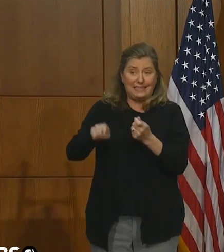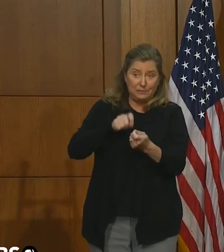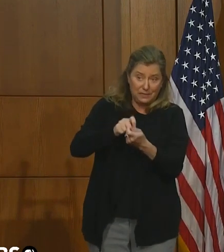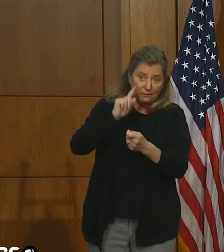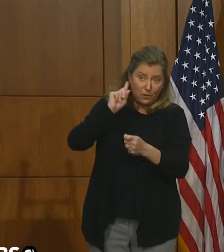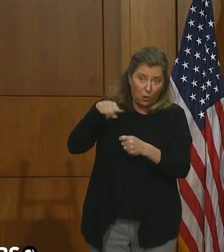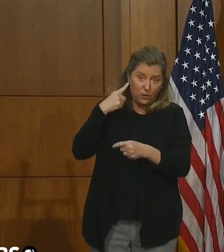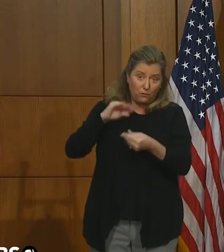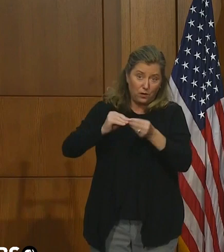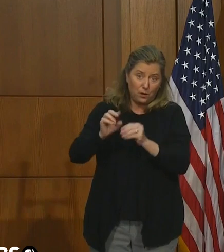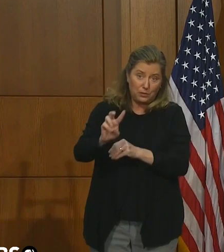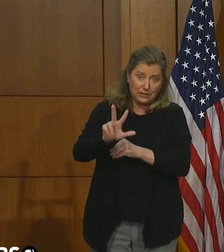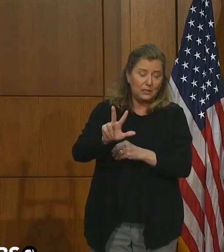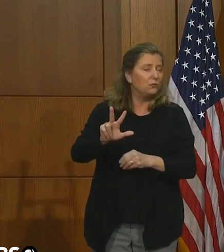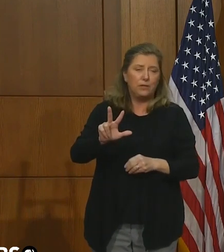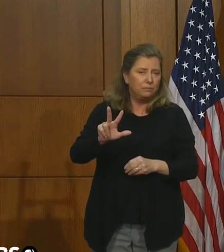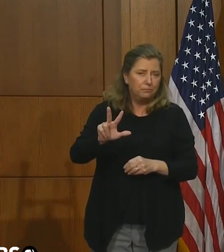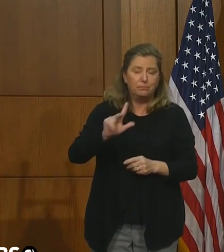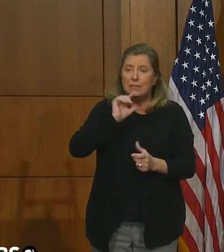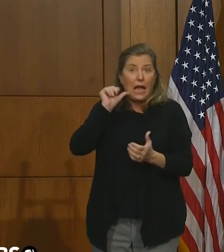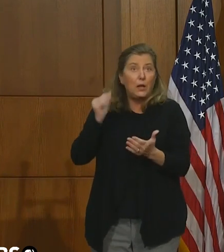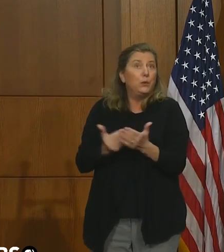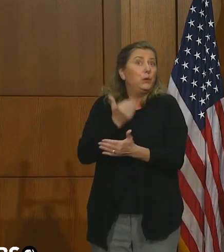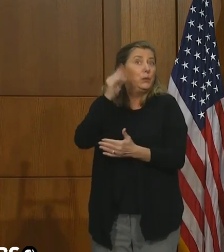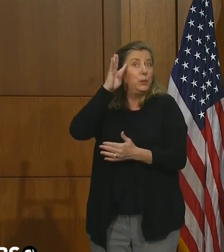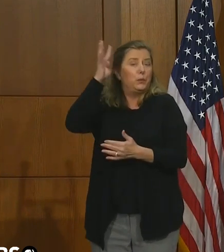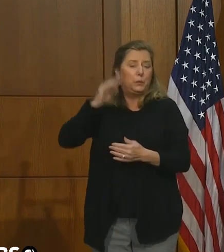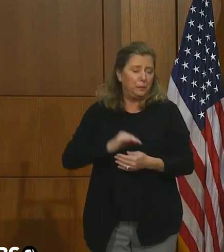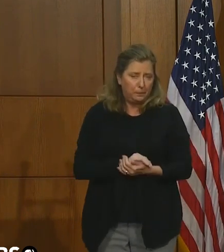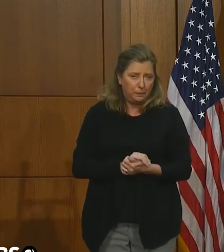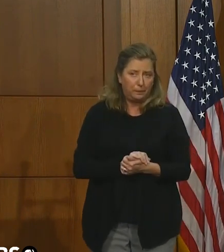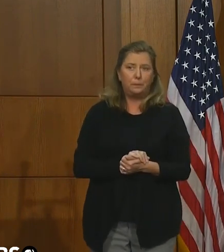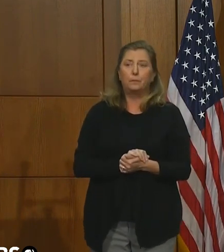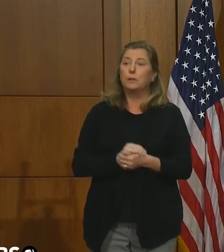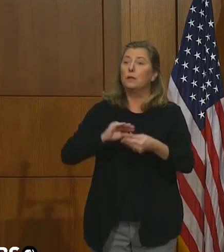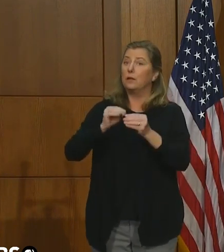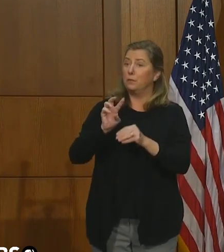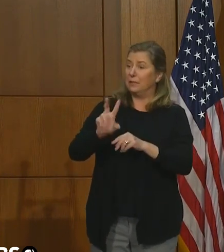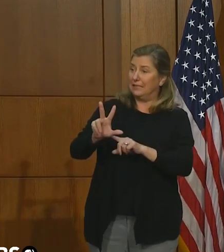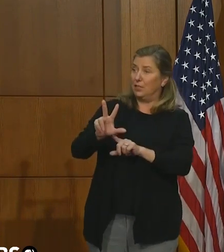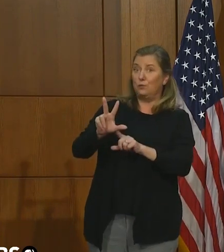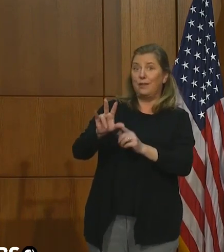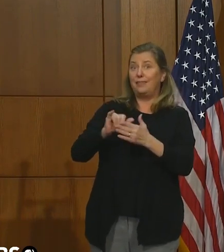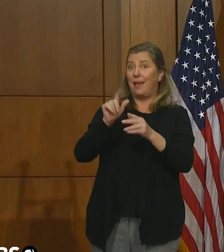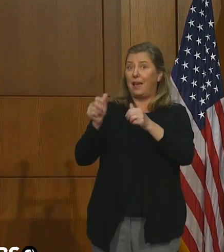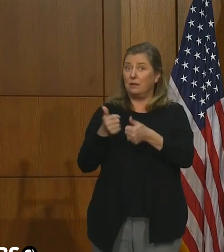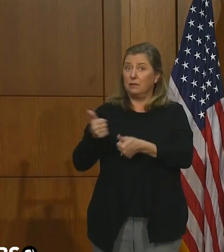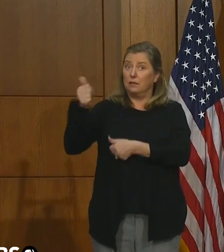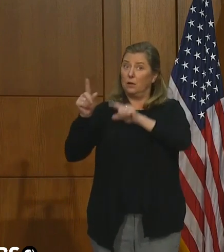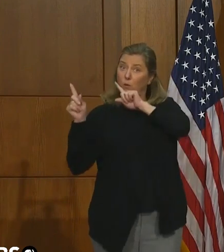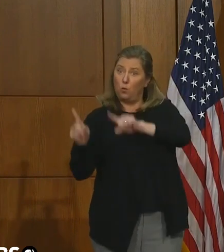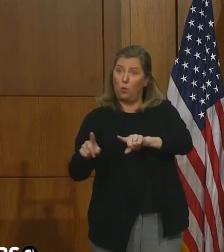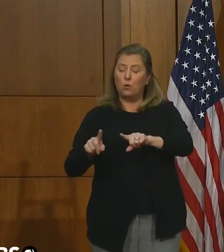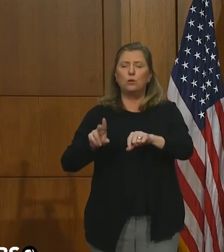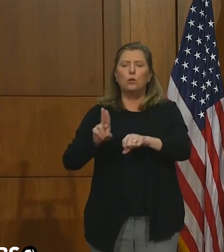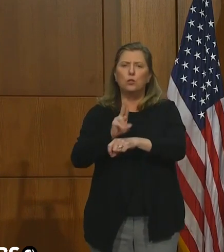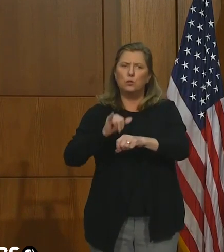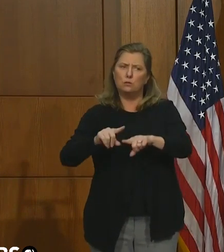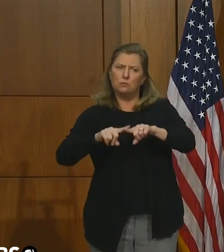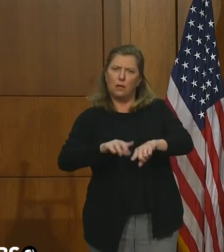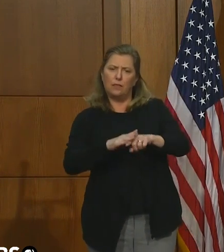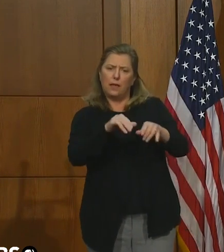Order 63, and it is not new. Executive Order 63, however, relying on that very